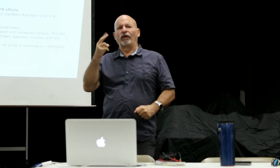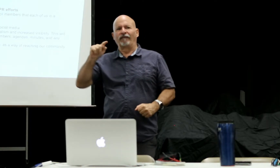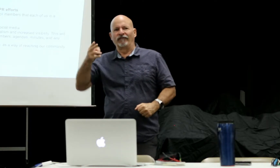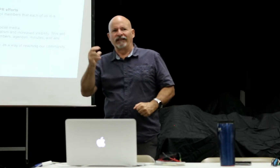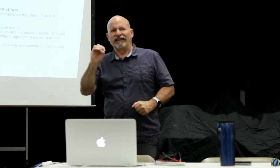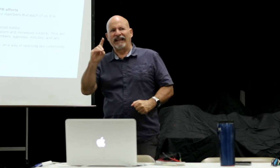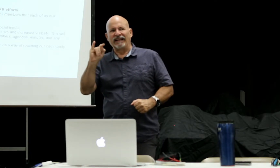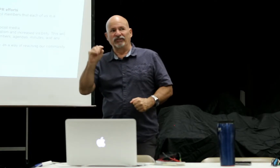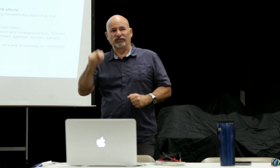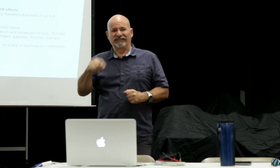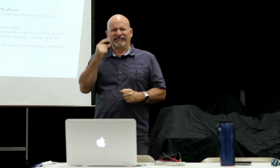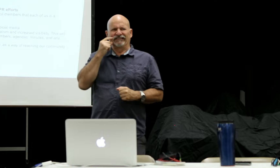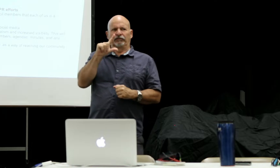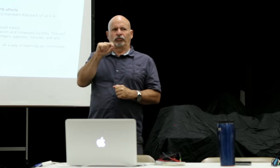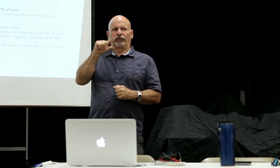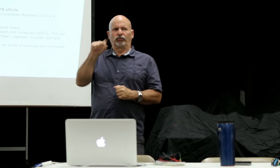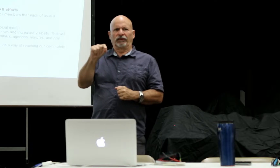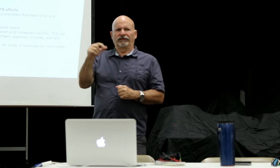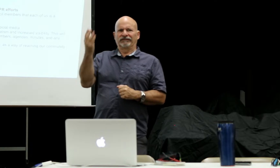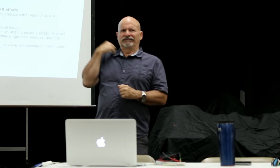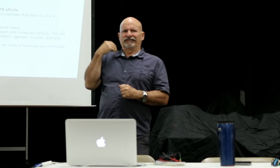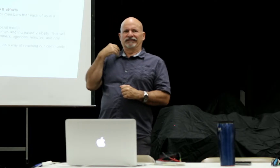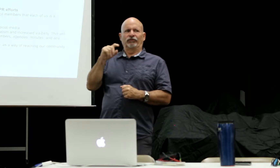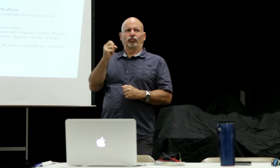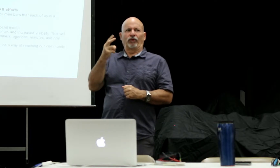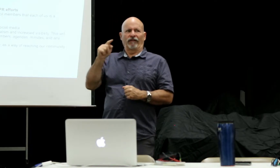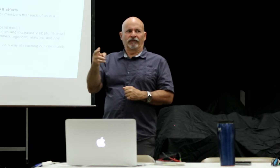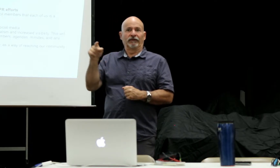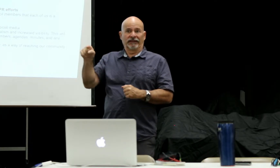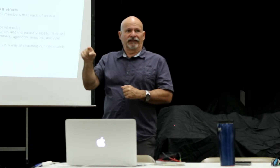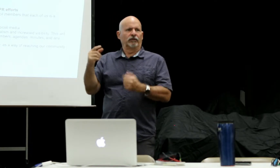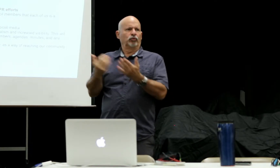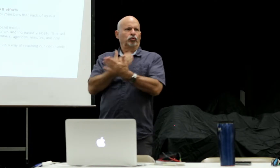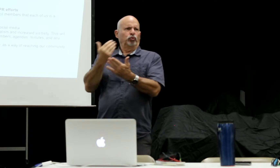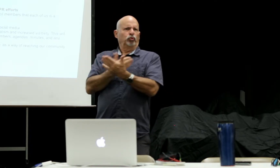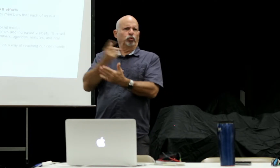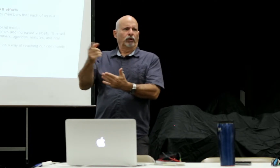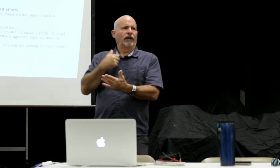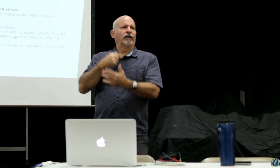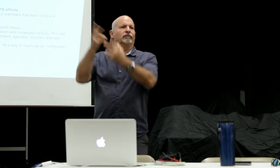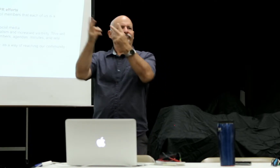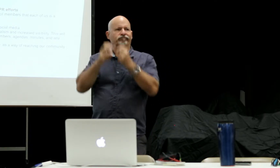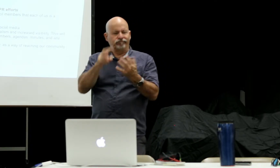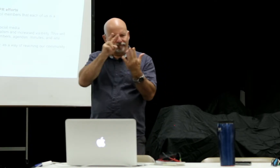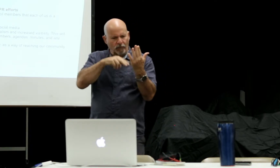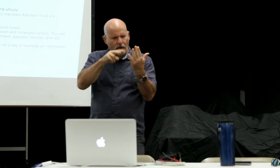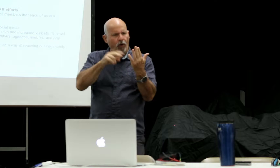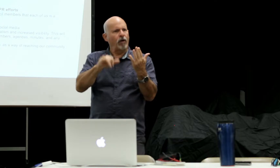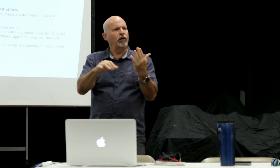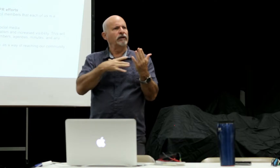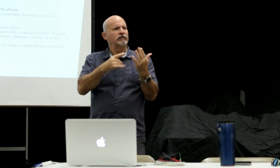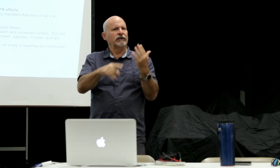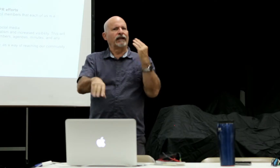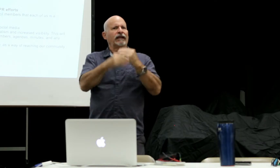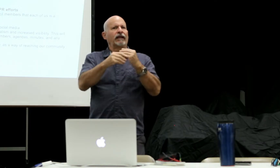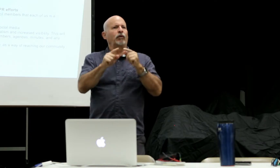So we are in our 12th edition, so 2020 is the 12th edition. And we needed to make